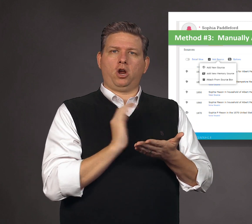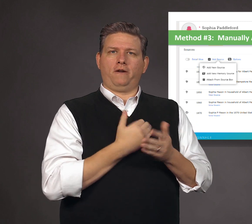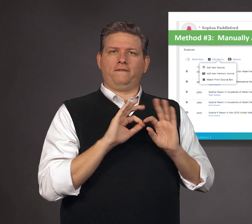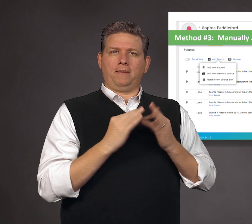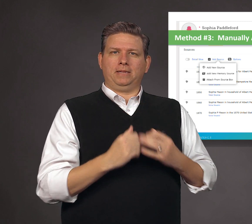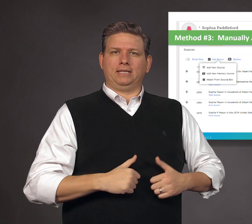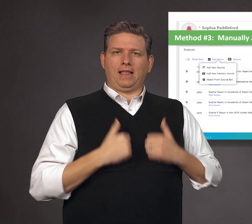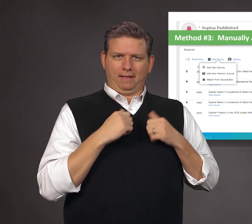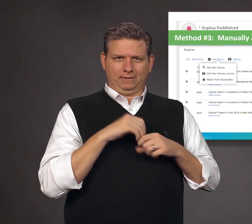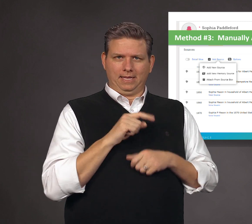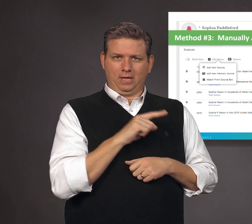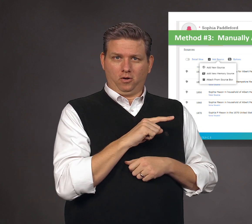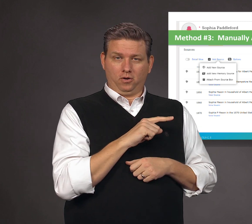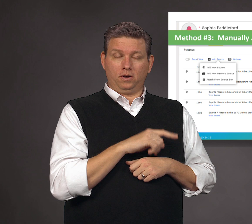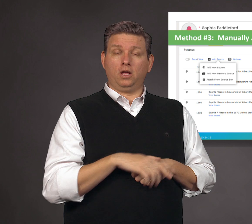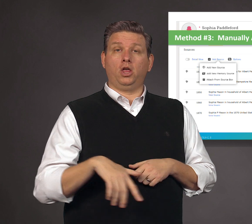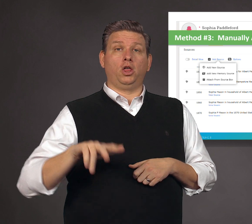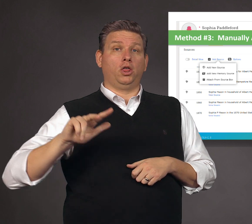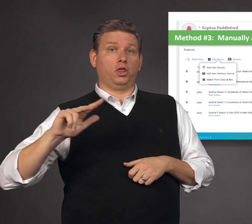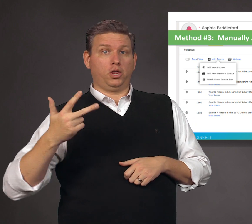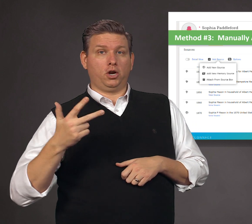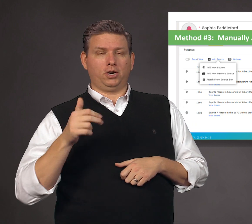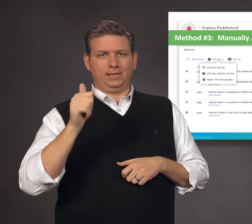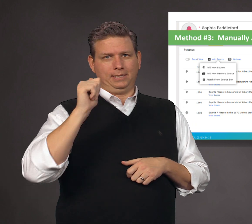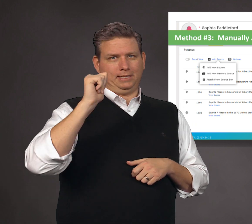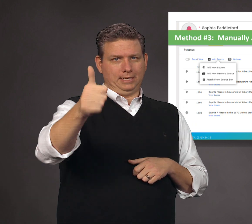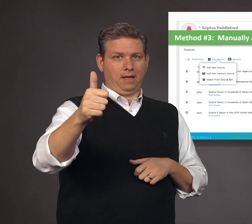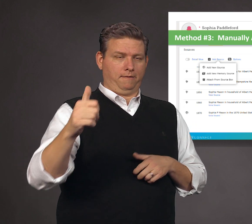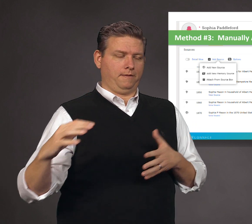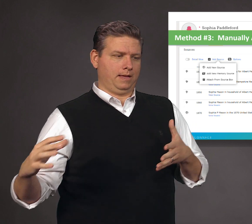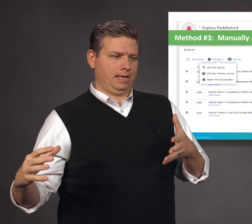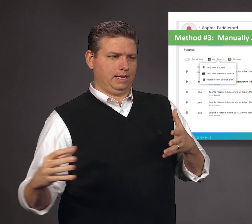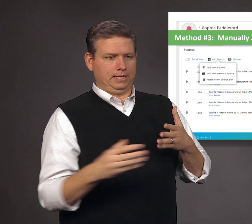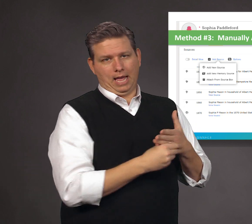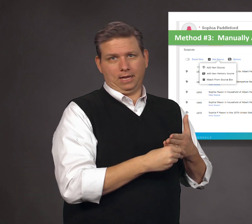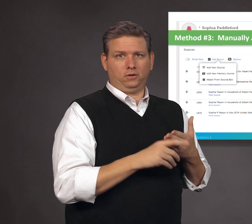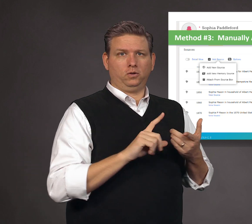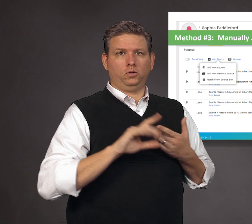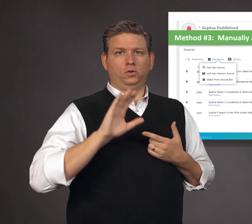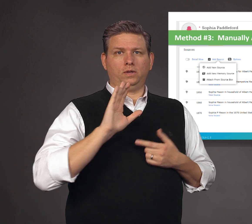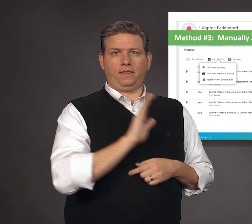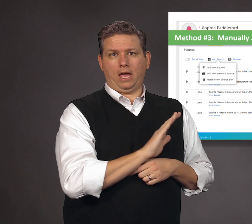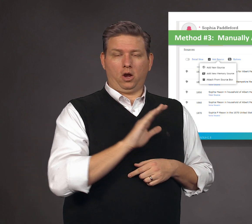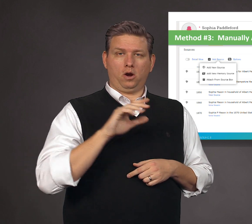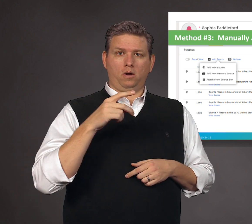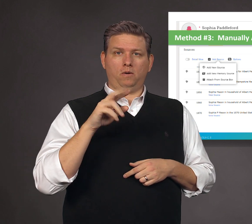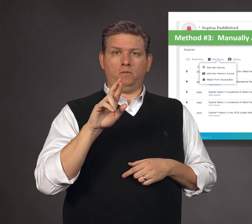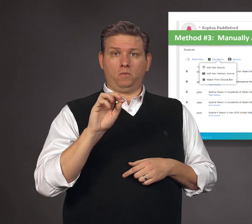third method I will demonstrate is manually attaching a source to your ancestor's profile.